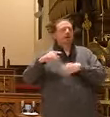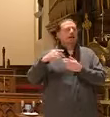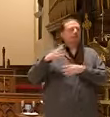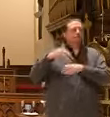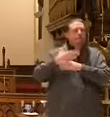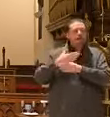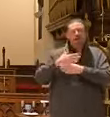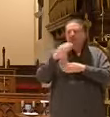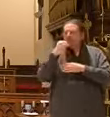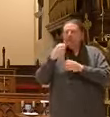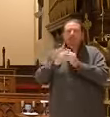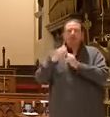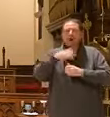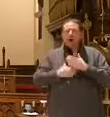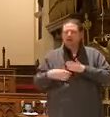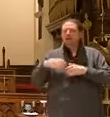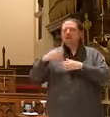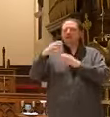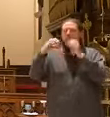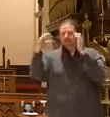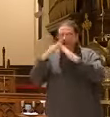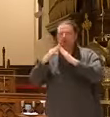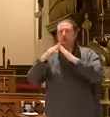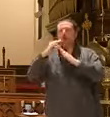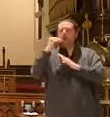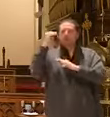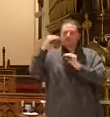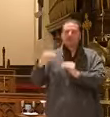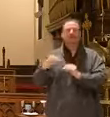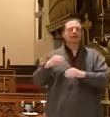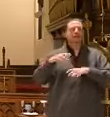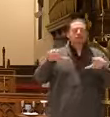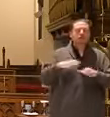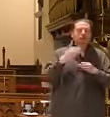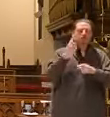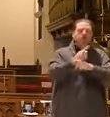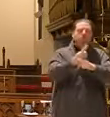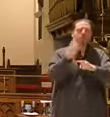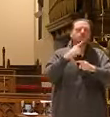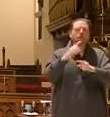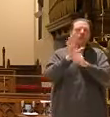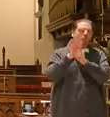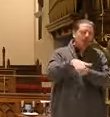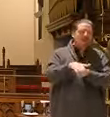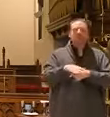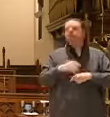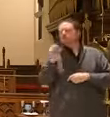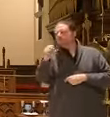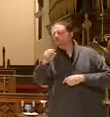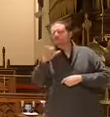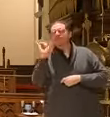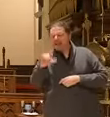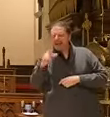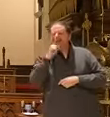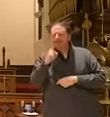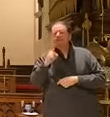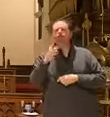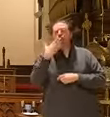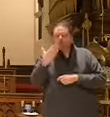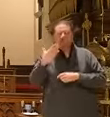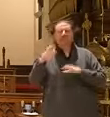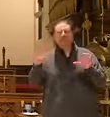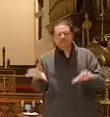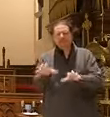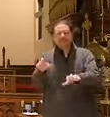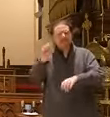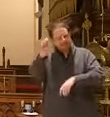homeless, and doing justice for the oppressed. And surely it is in doing good deeds such as